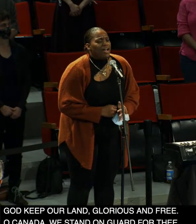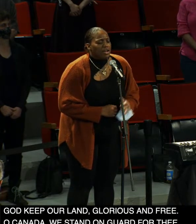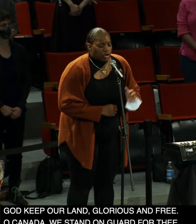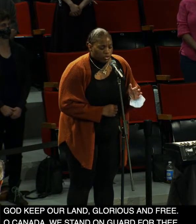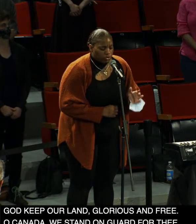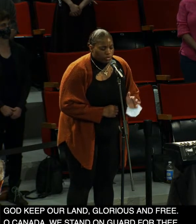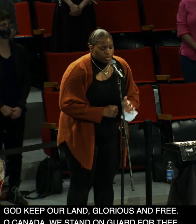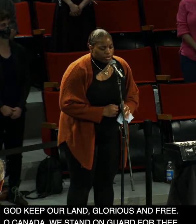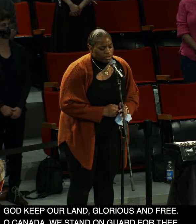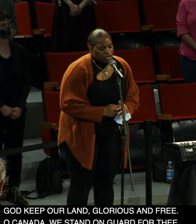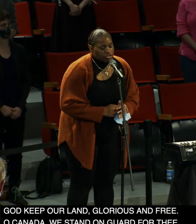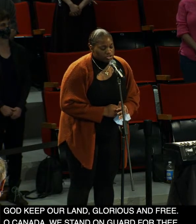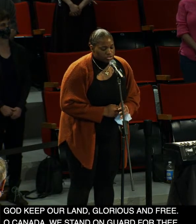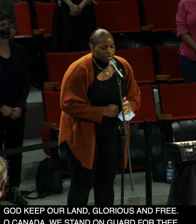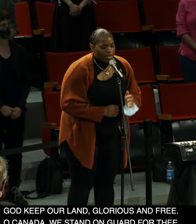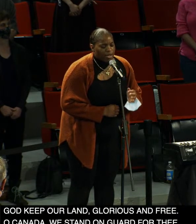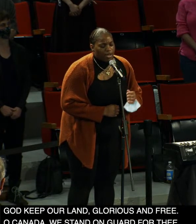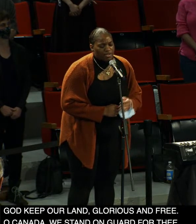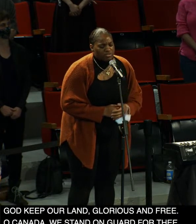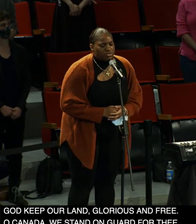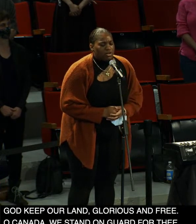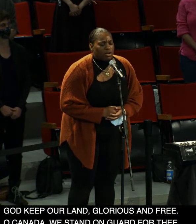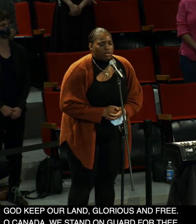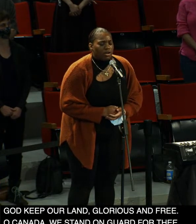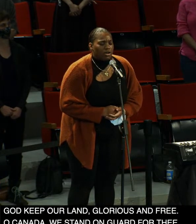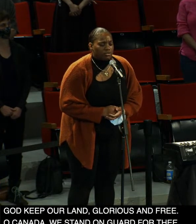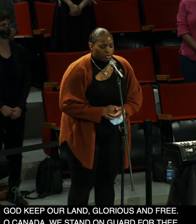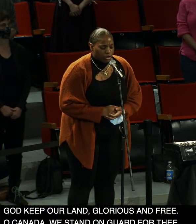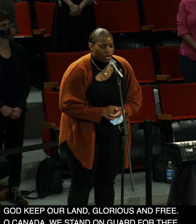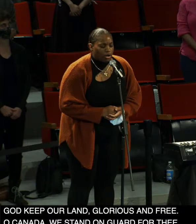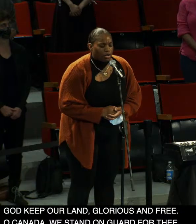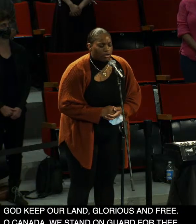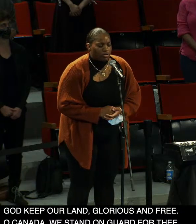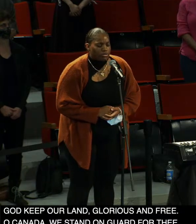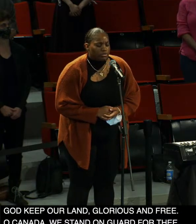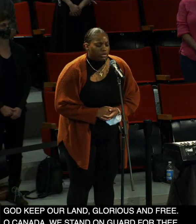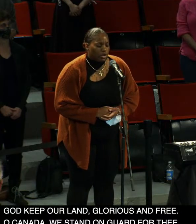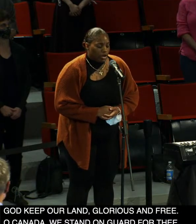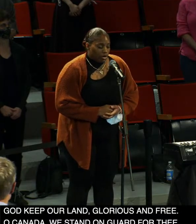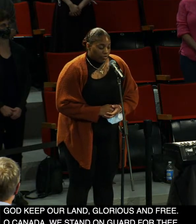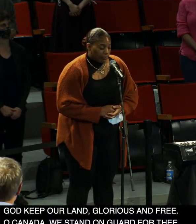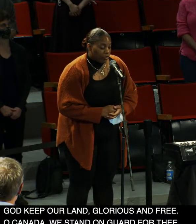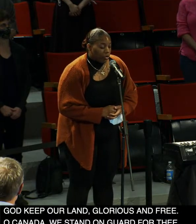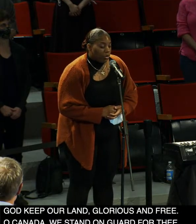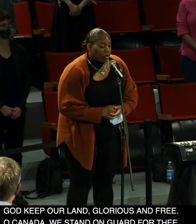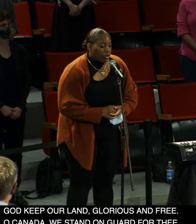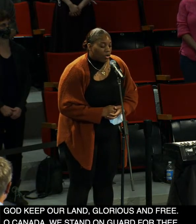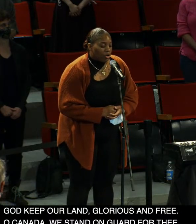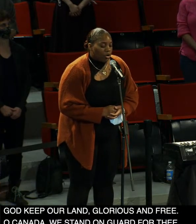Canada, we stand on guard